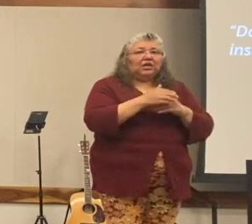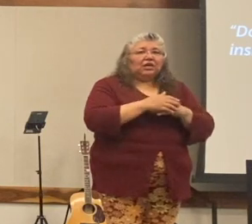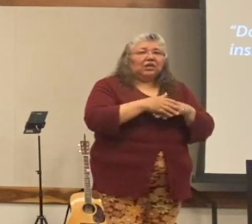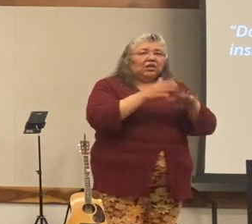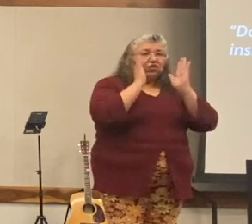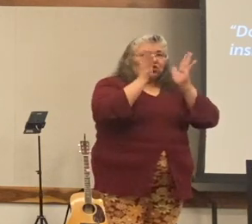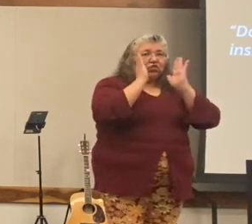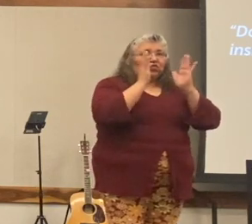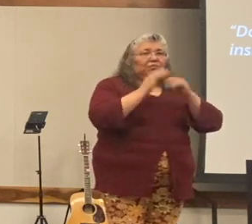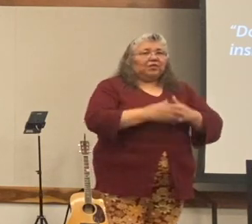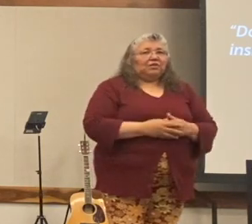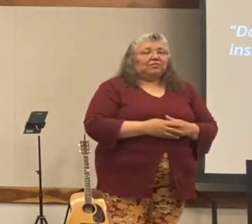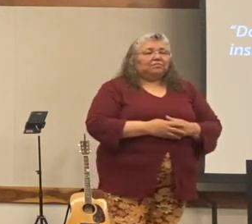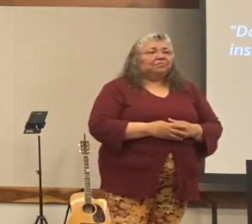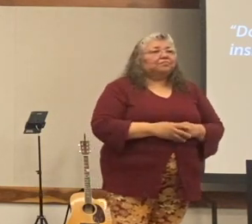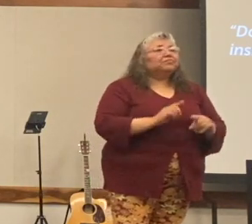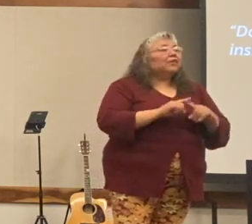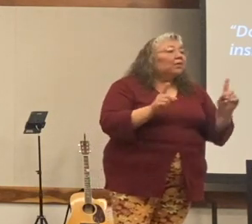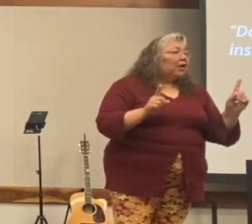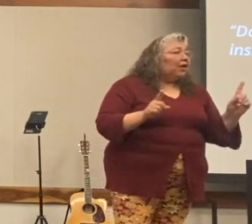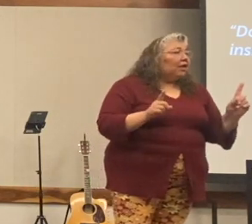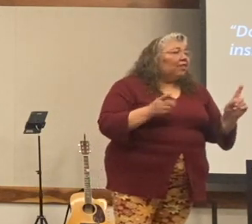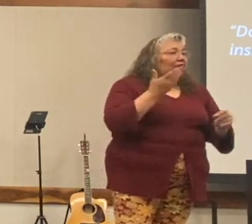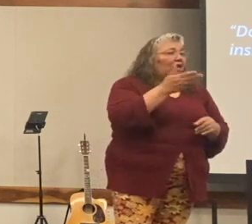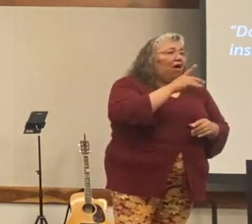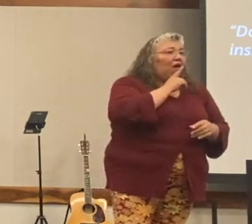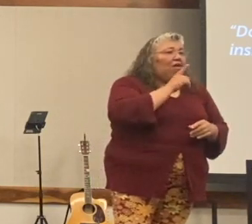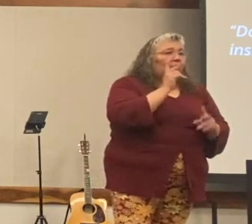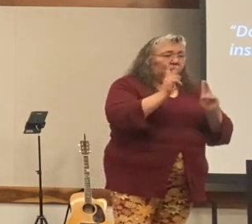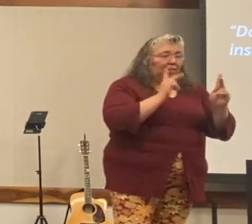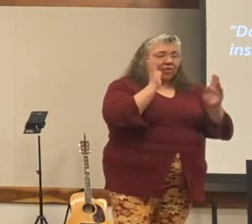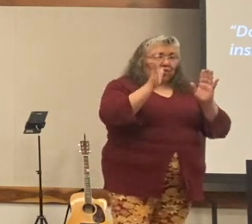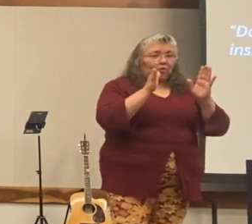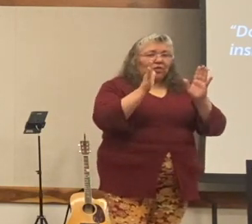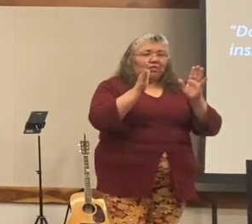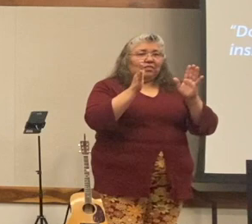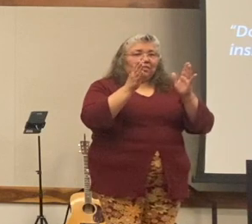God. But listen, there are folks who will listen.